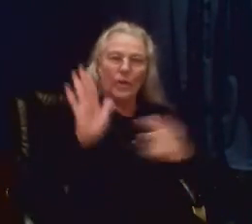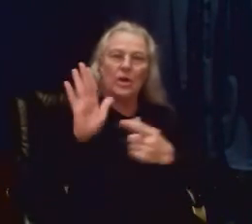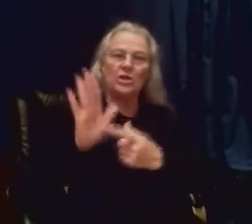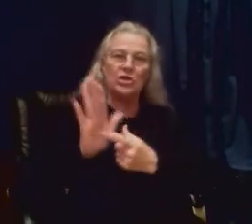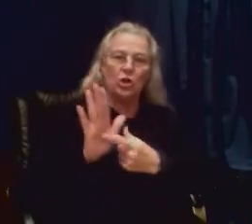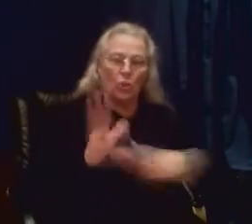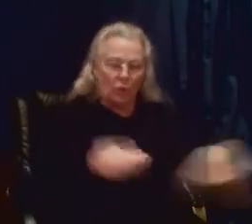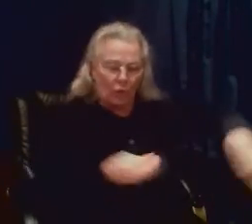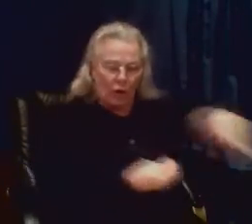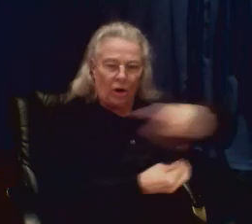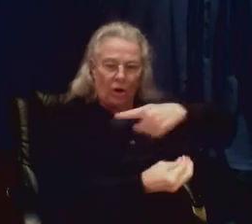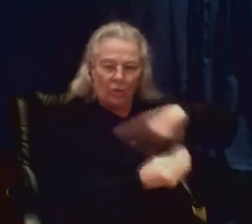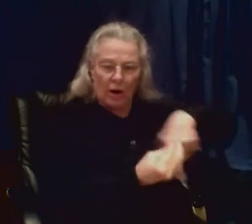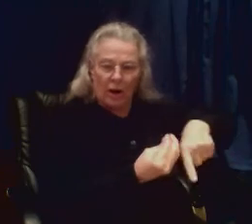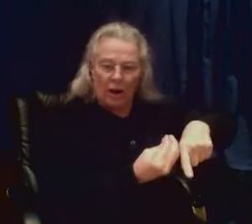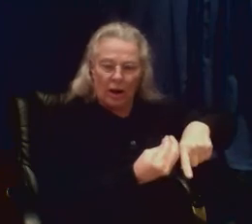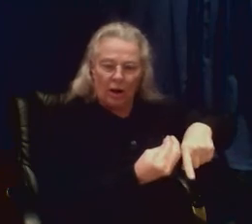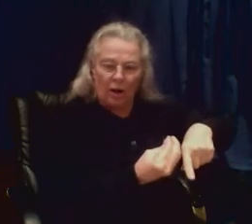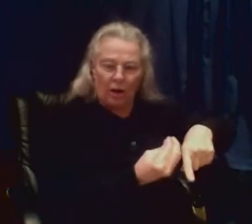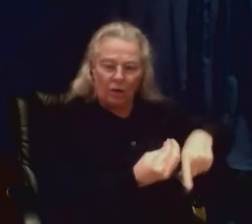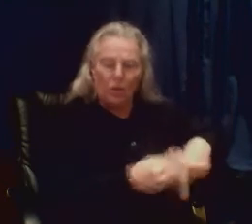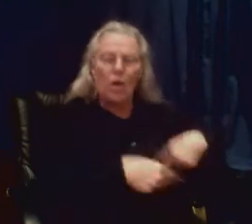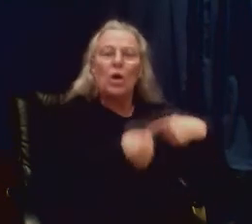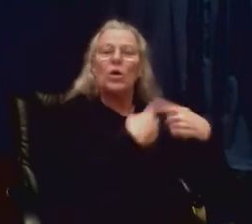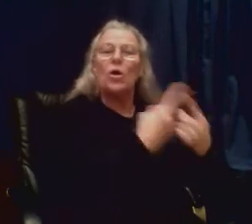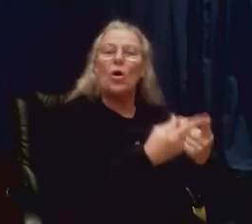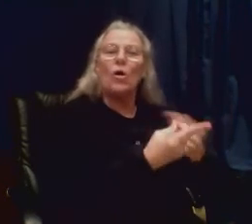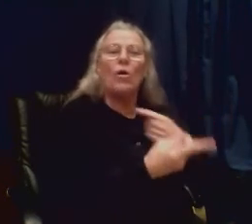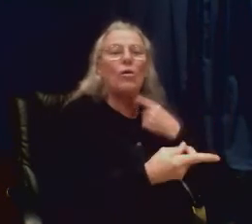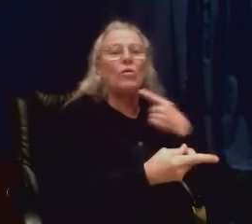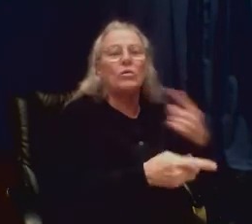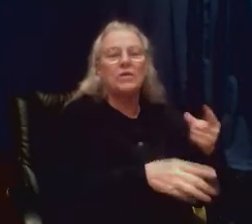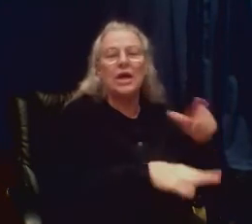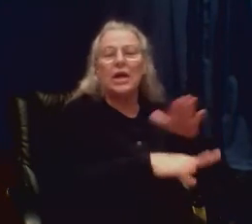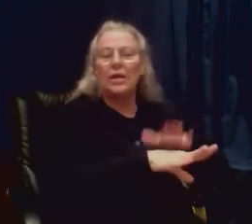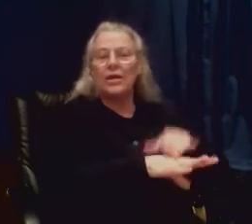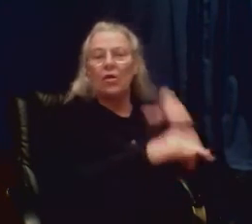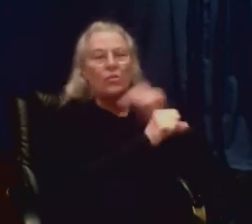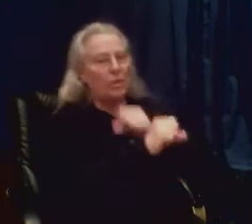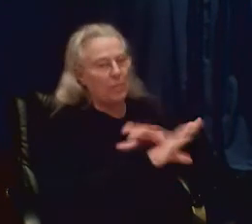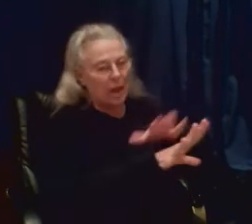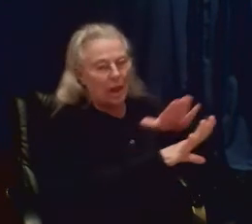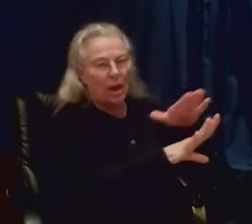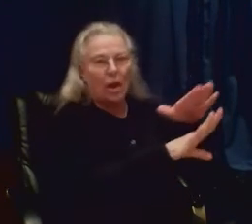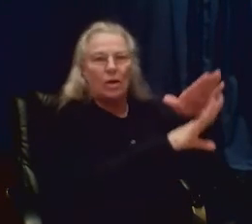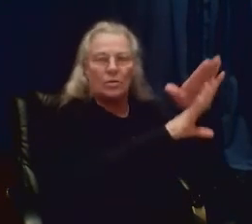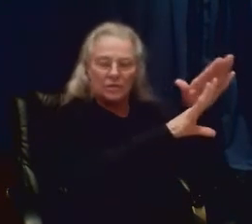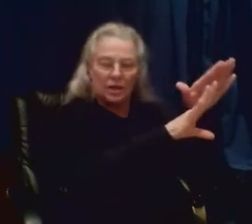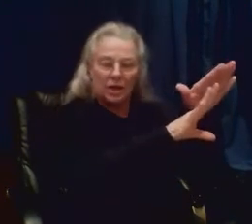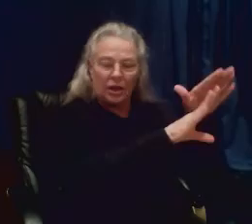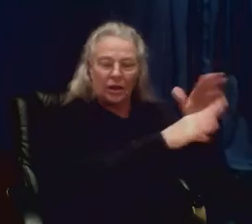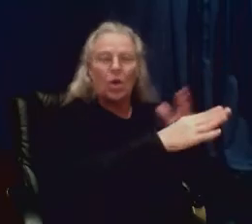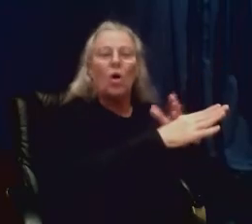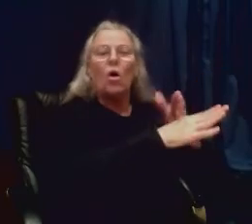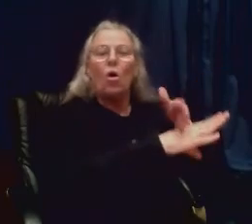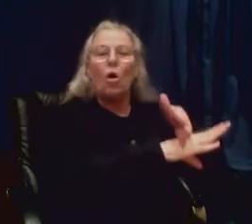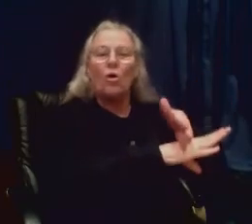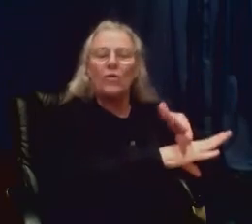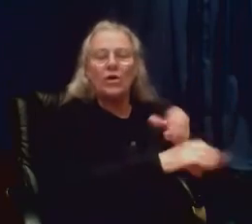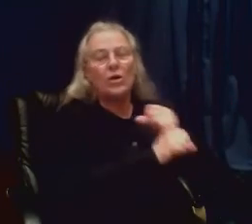glory shone around. Go tell it on the mountain, over